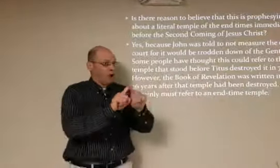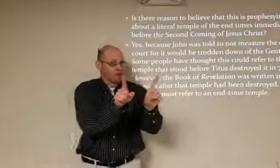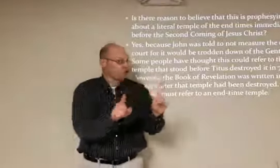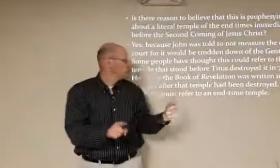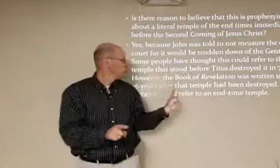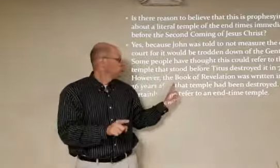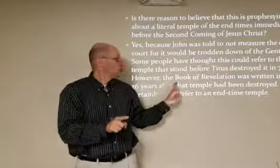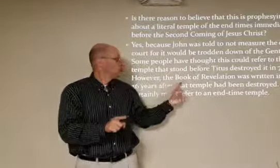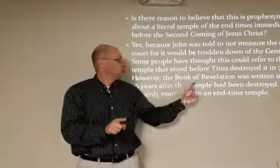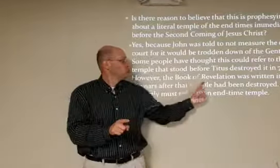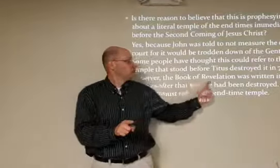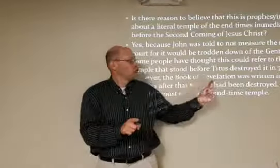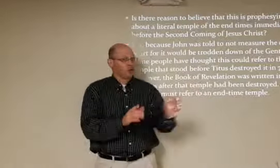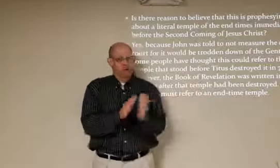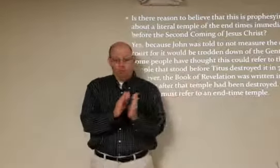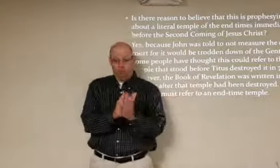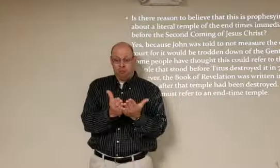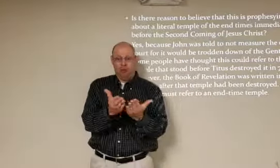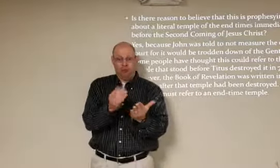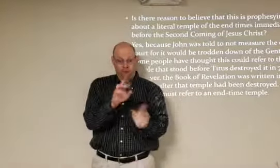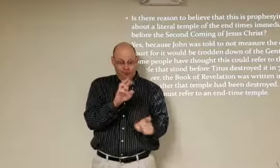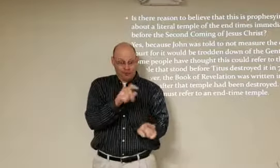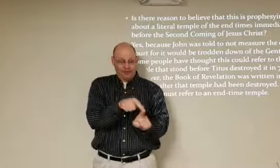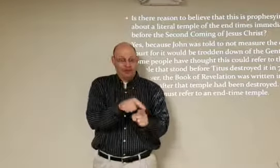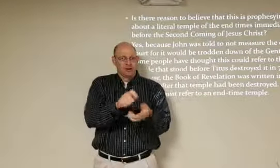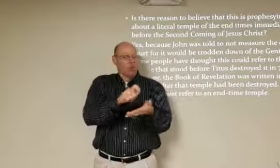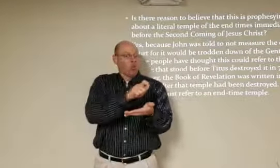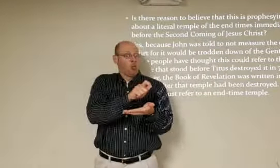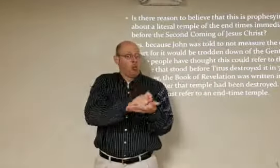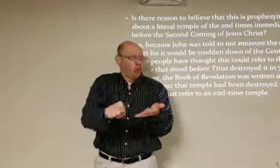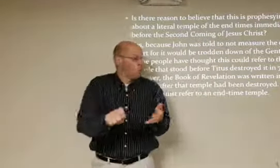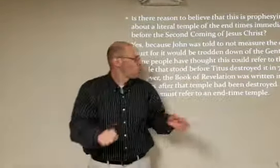Now, however, the book of Revelation was written in 96 AD.